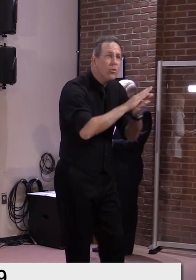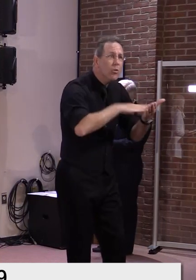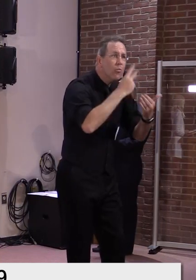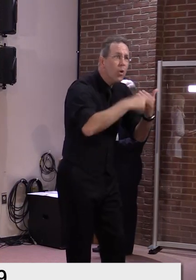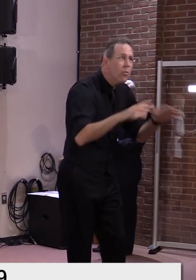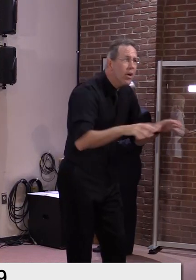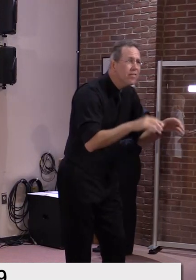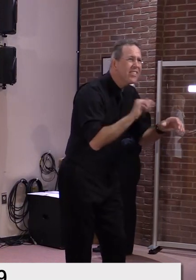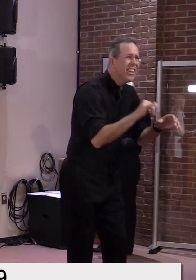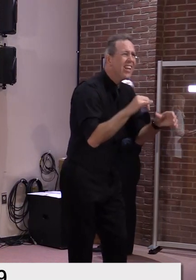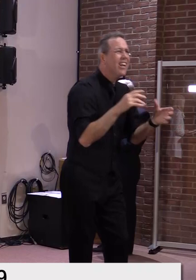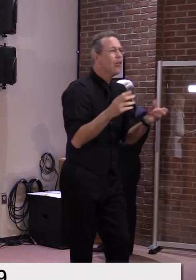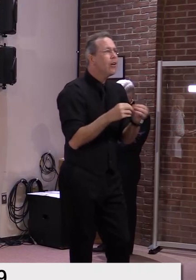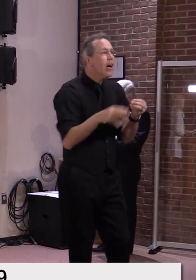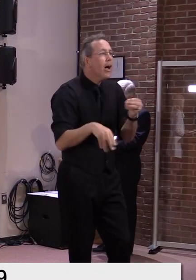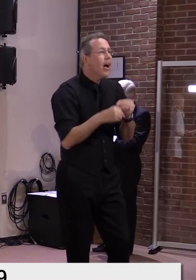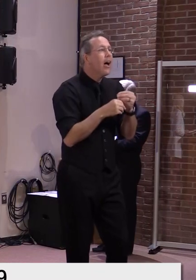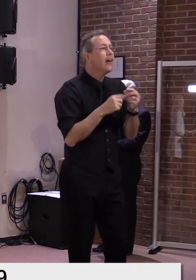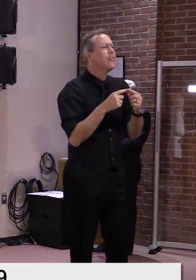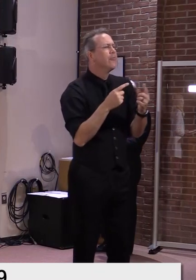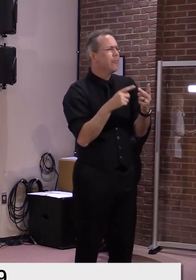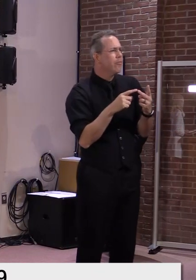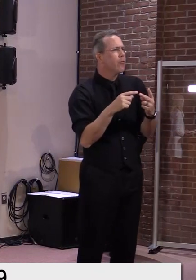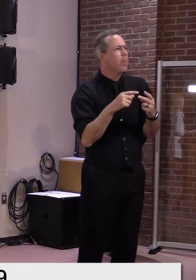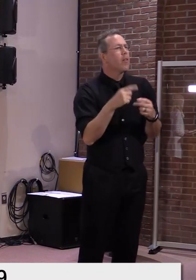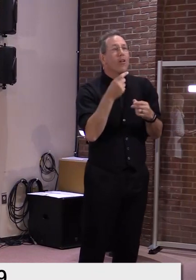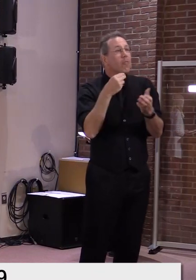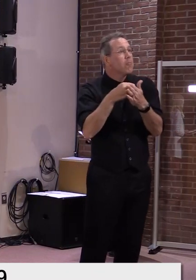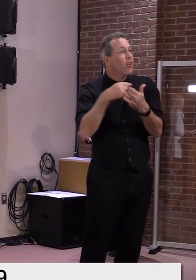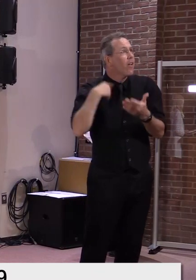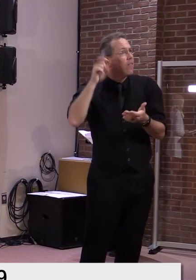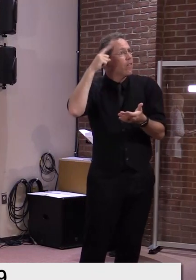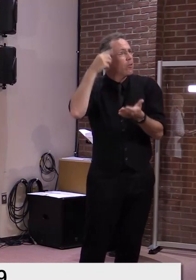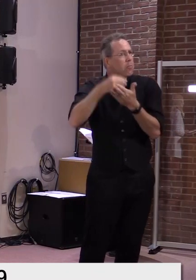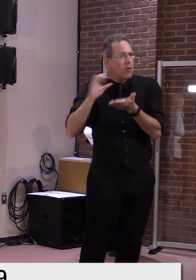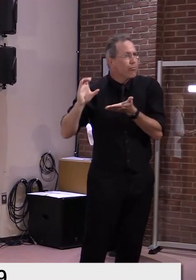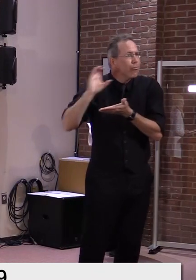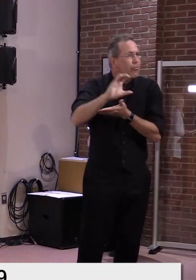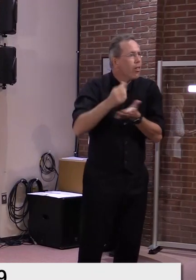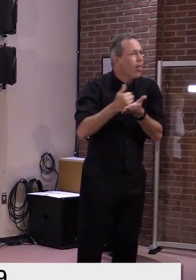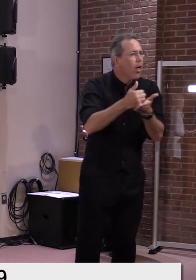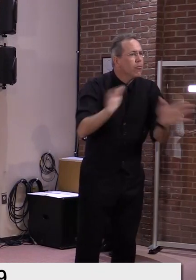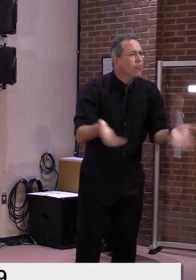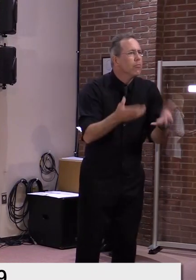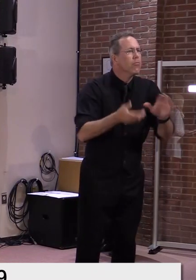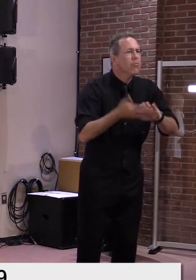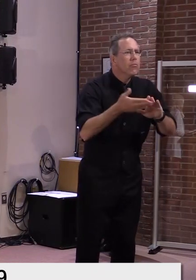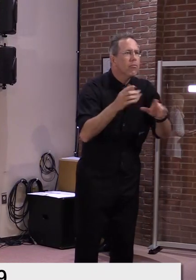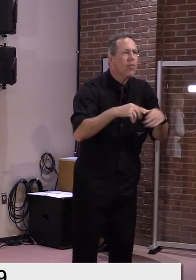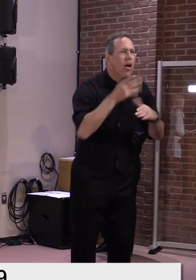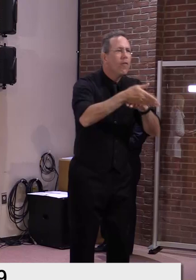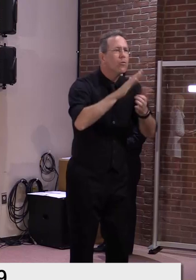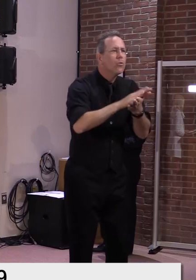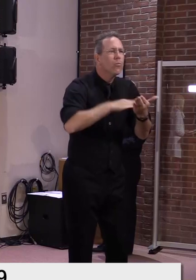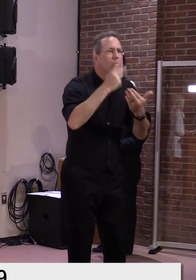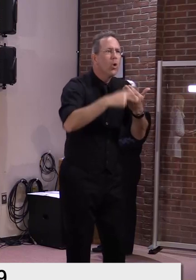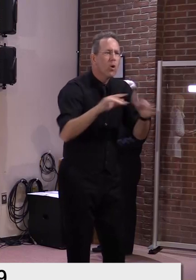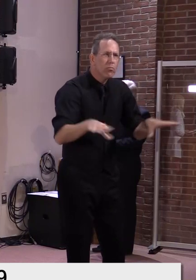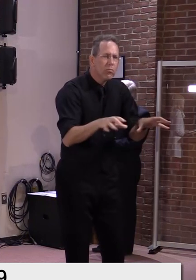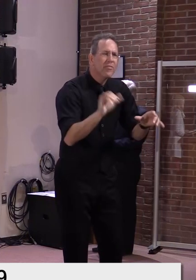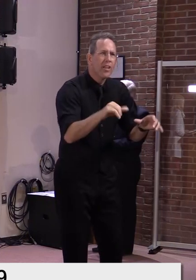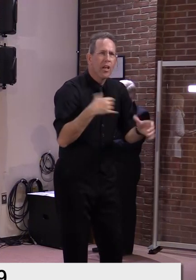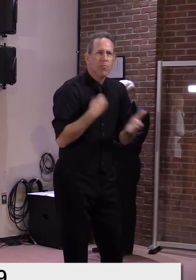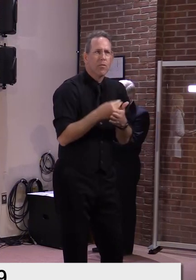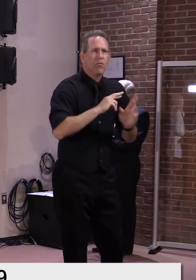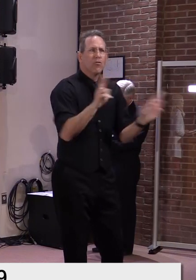at enhancing and expanding summertime enrichment opportunities for children and youth across the state. The response to